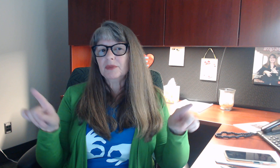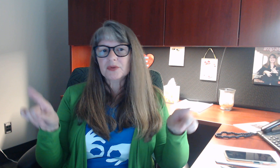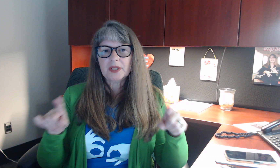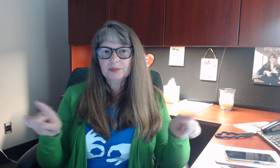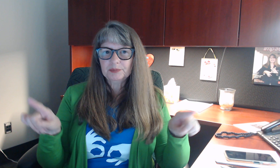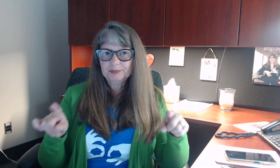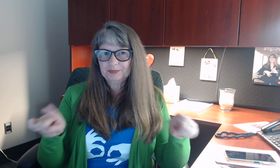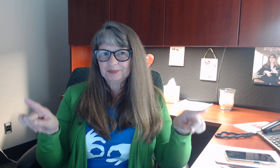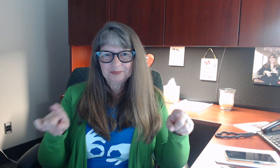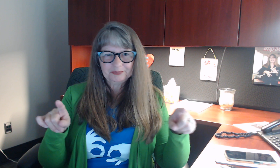music.